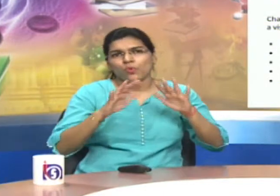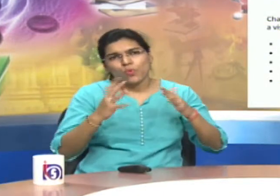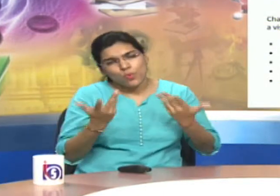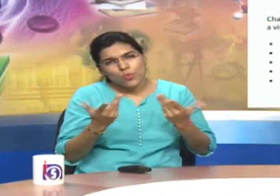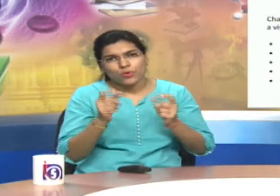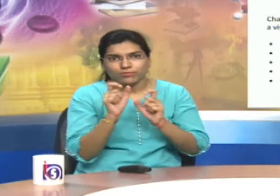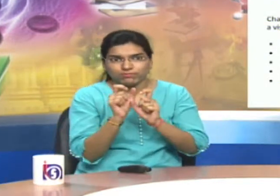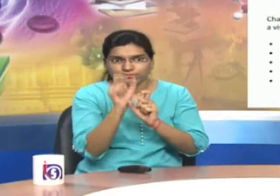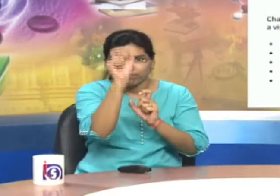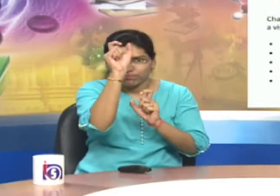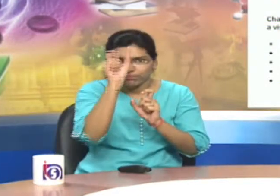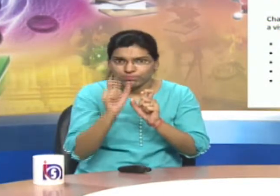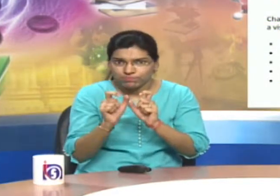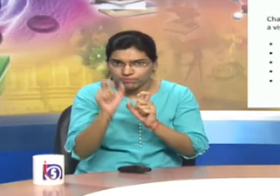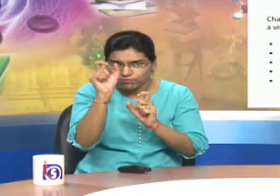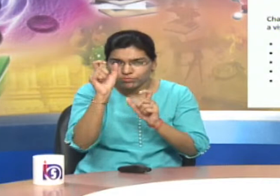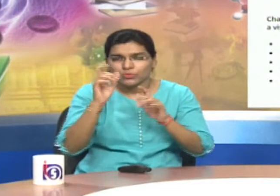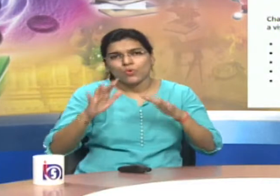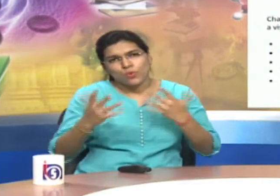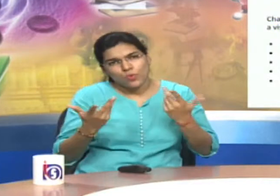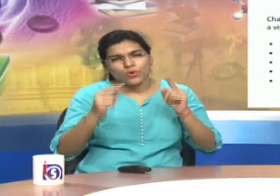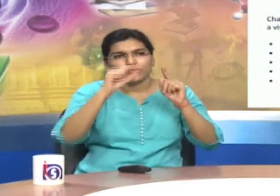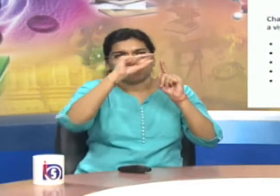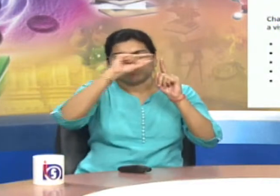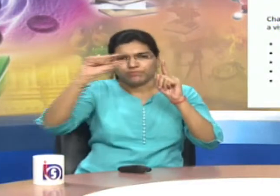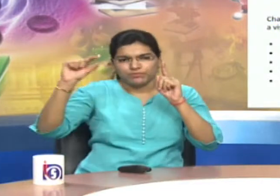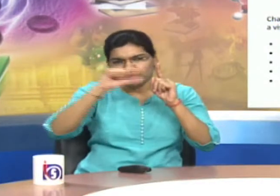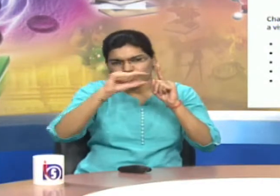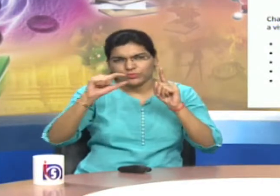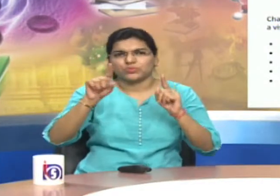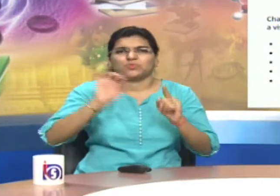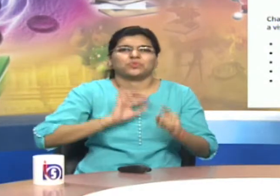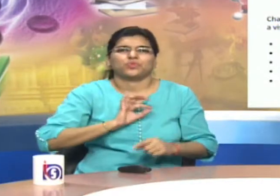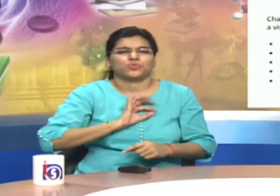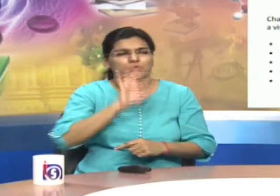and use it for different presentation.